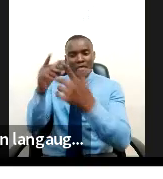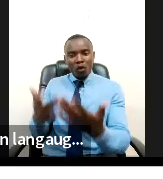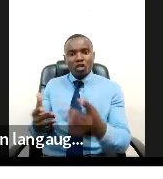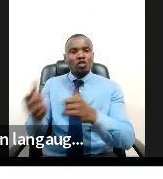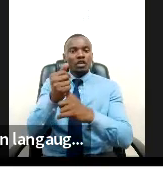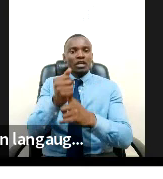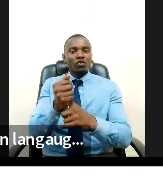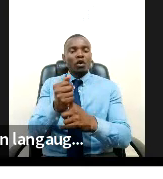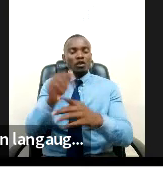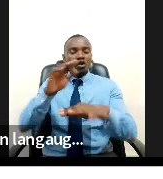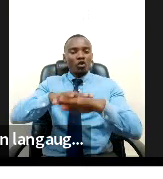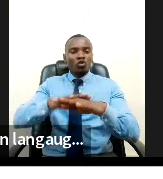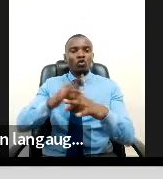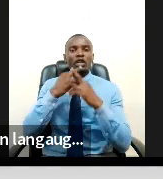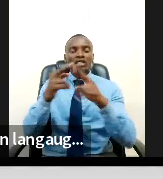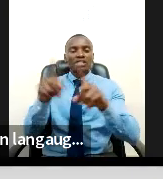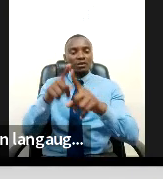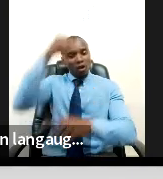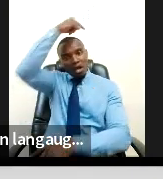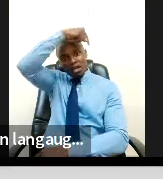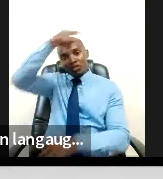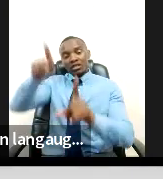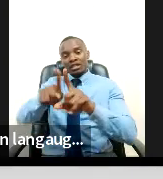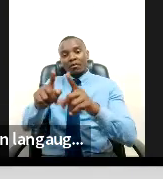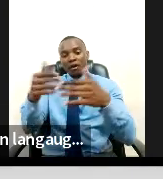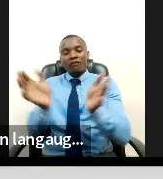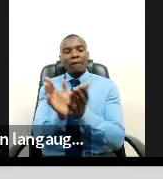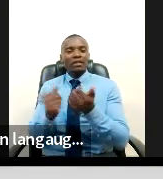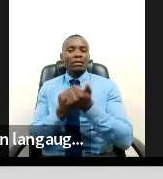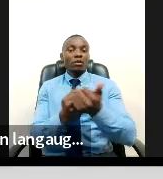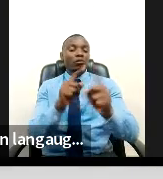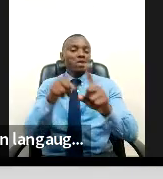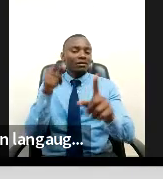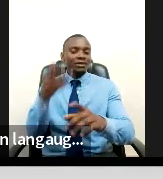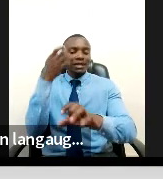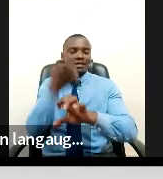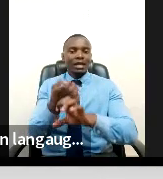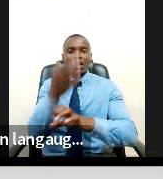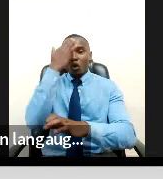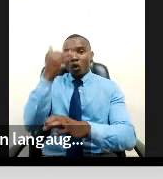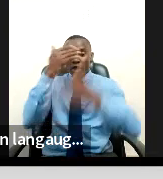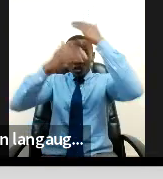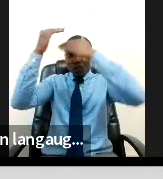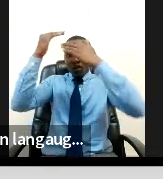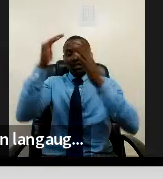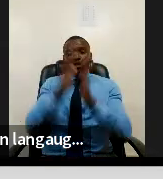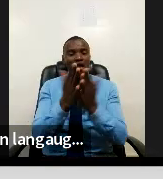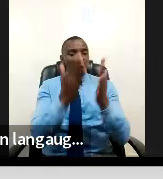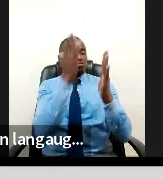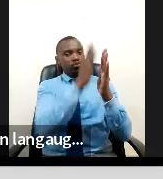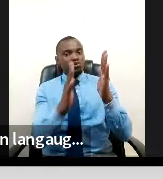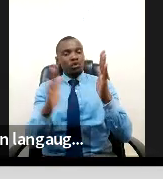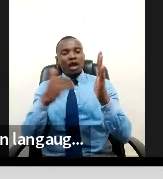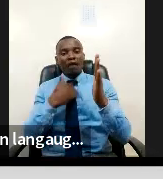graduate, get a good job, and support his family. This is, however, difficult as his university library has very few Braille textbooks.